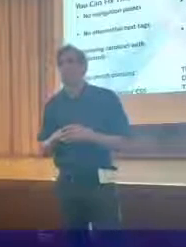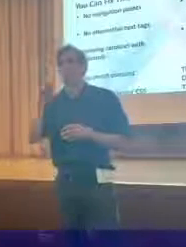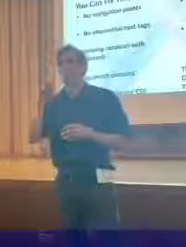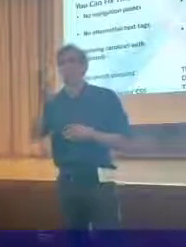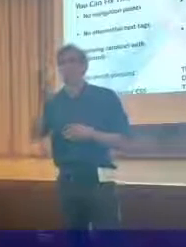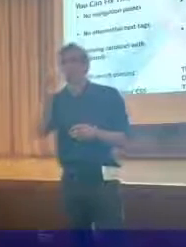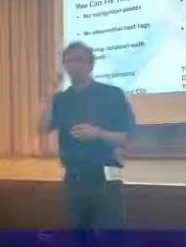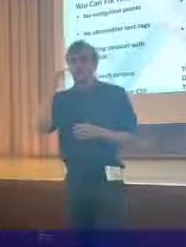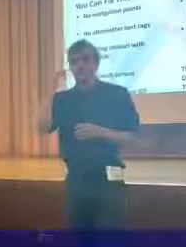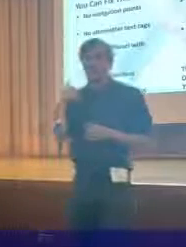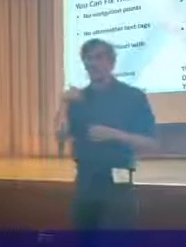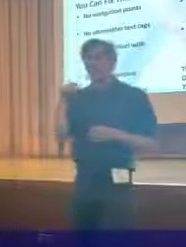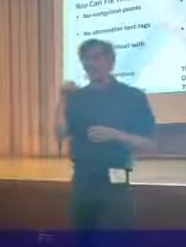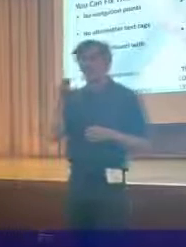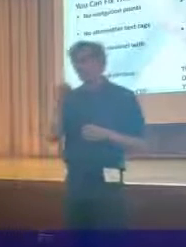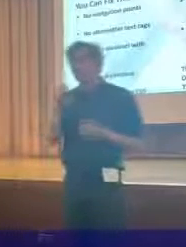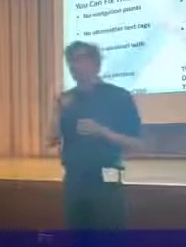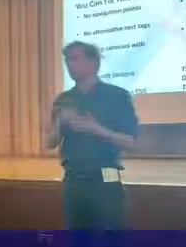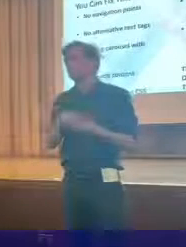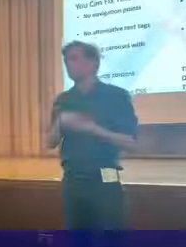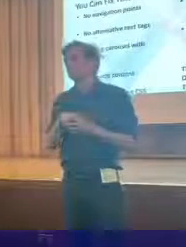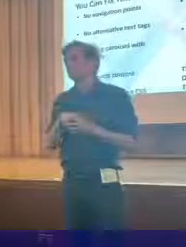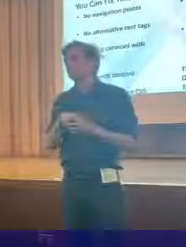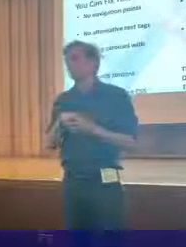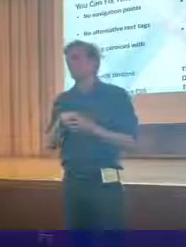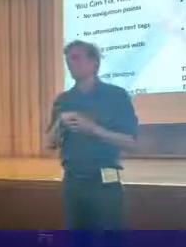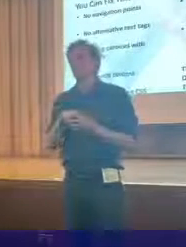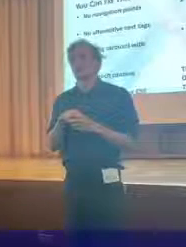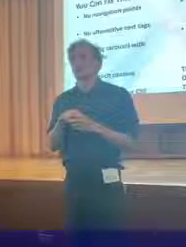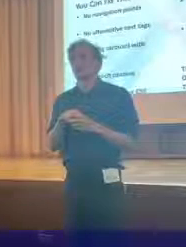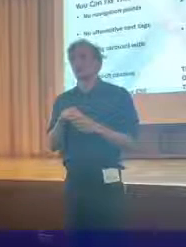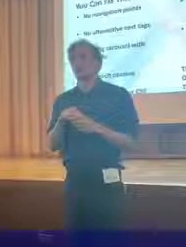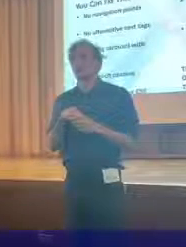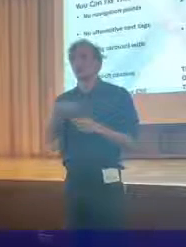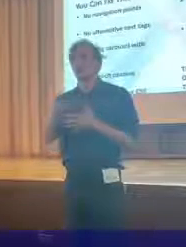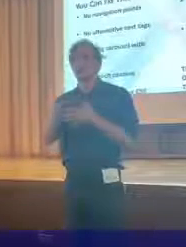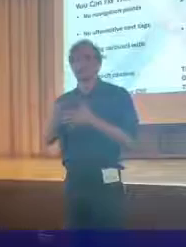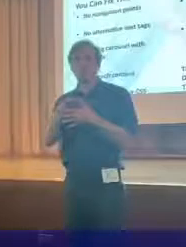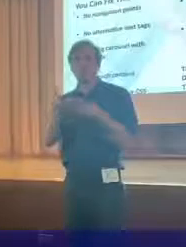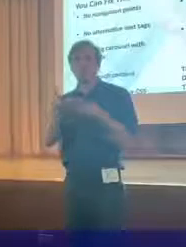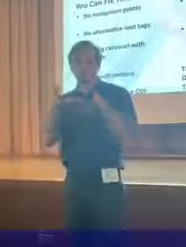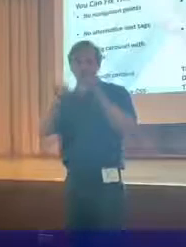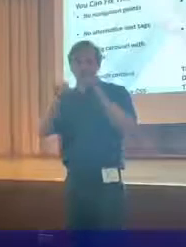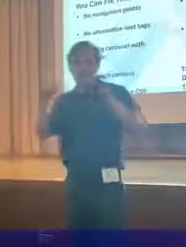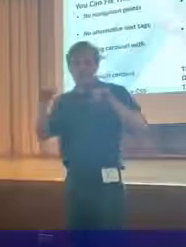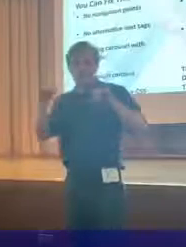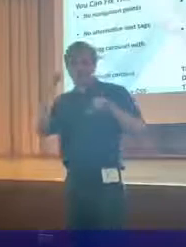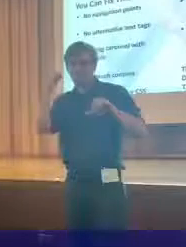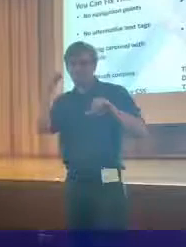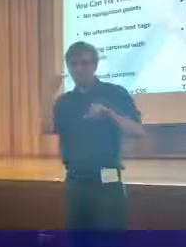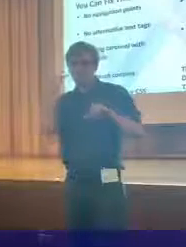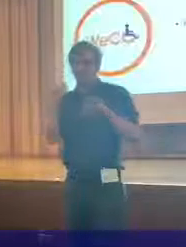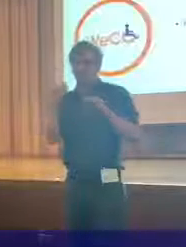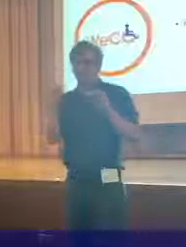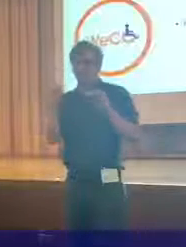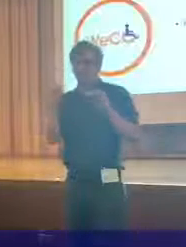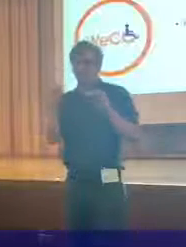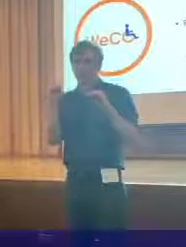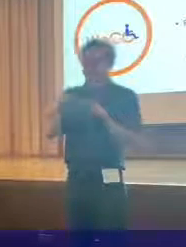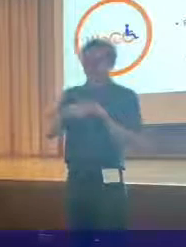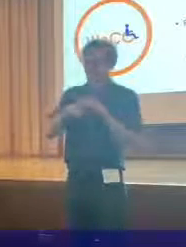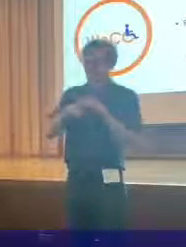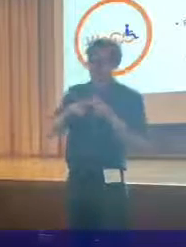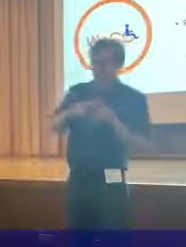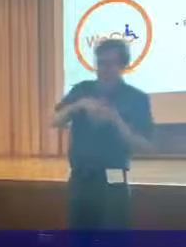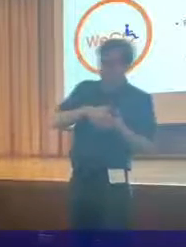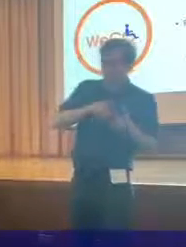and you can't get into it to apply accessibility features, that can get really hard.